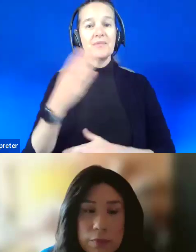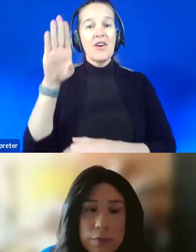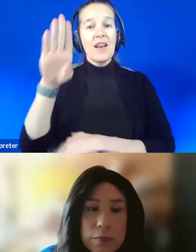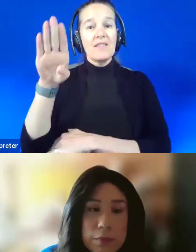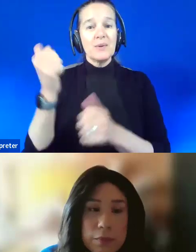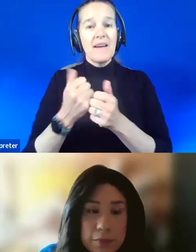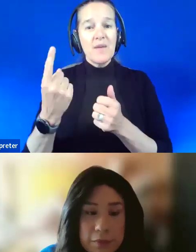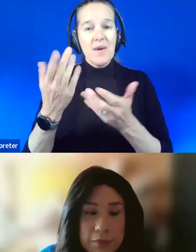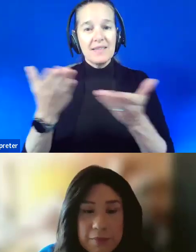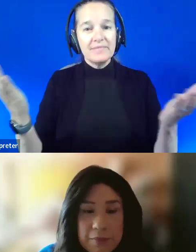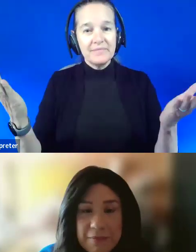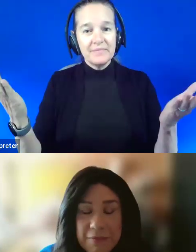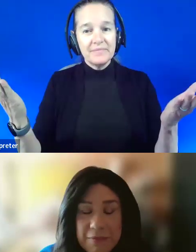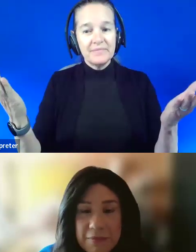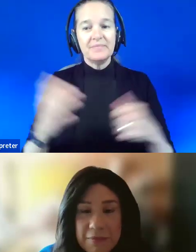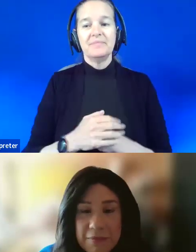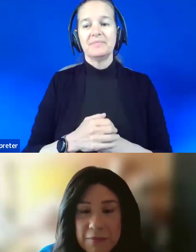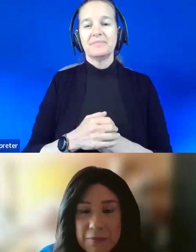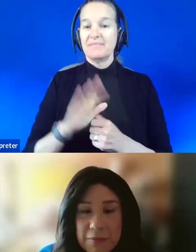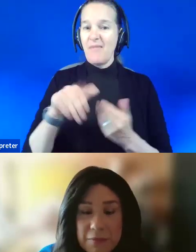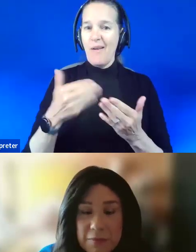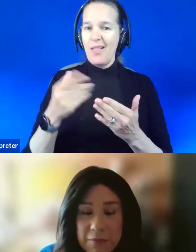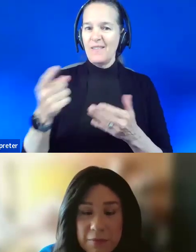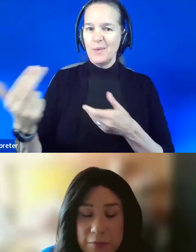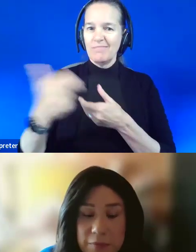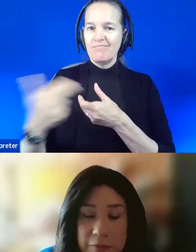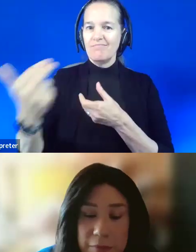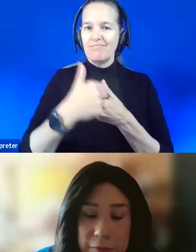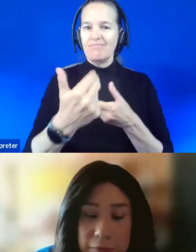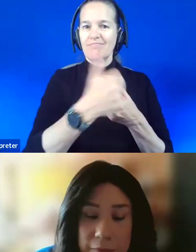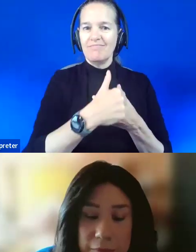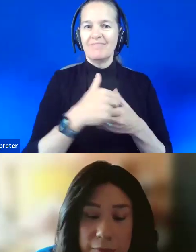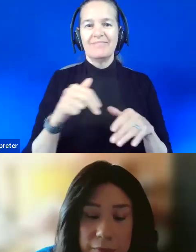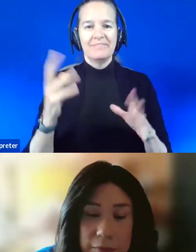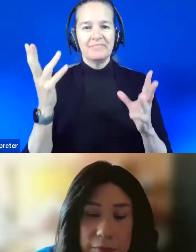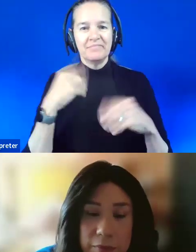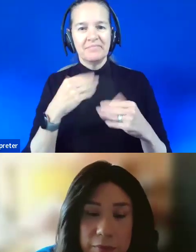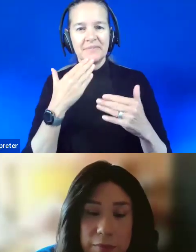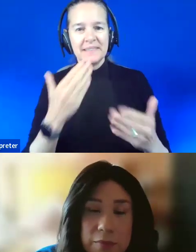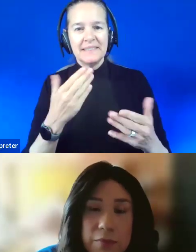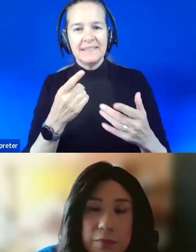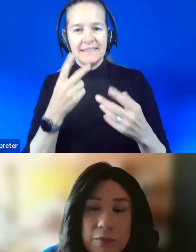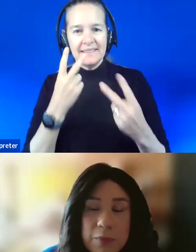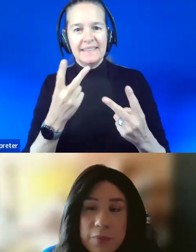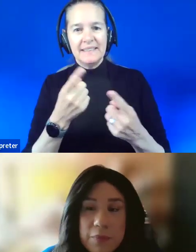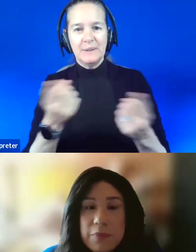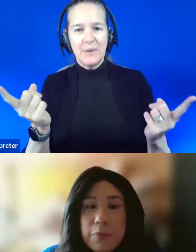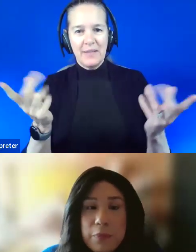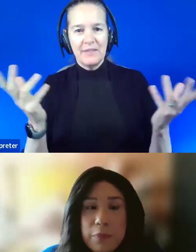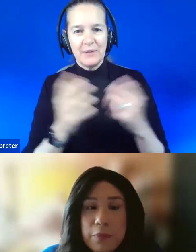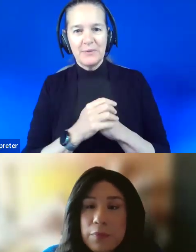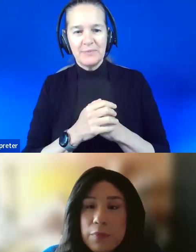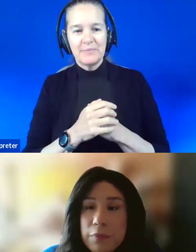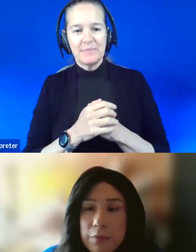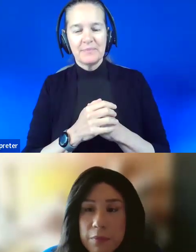afternoon, everyone. As you are all coming in, it's lovely to see everybody here. We